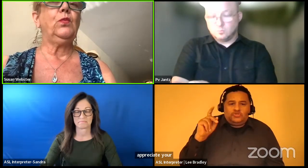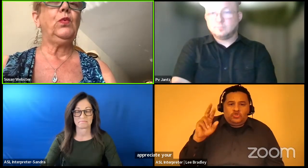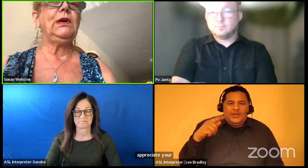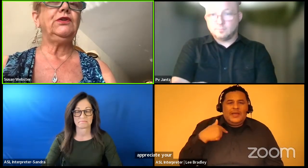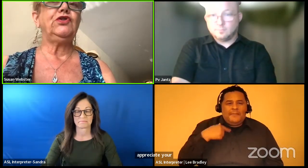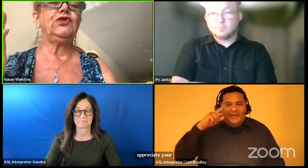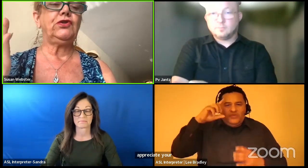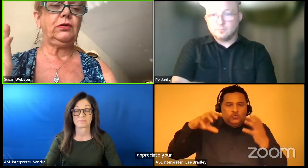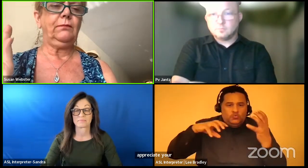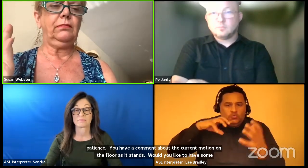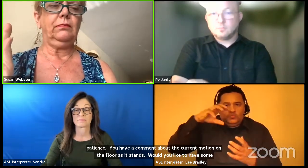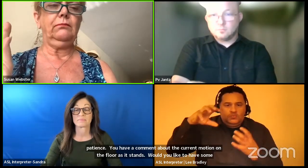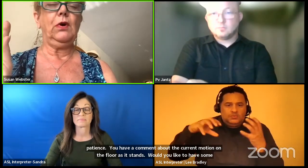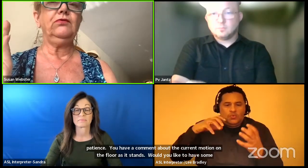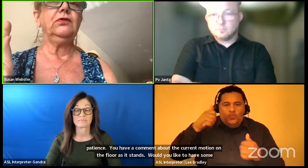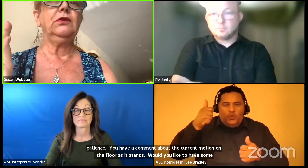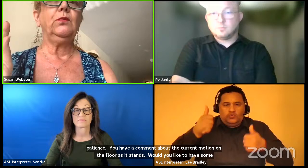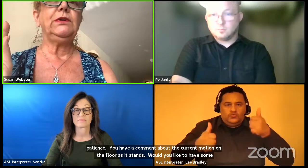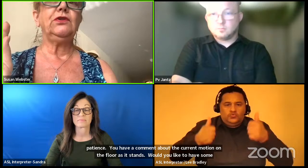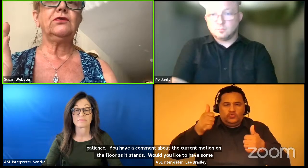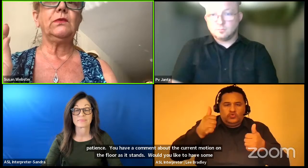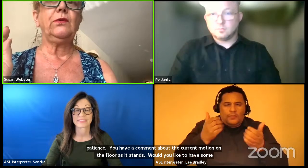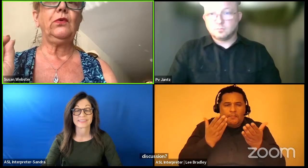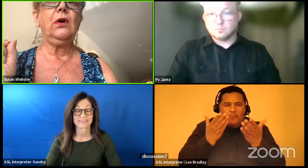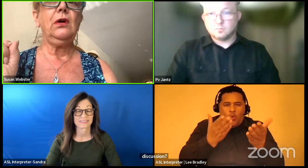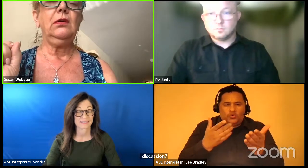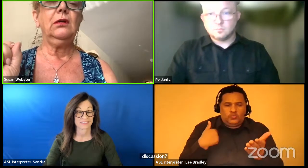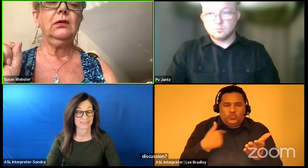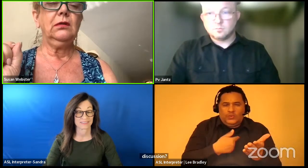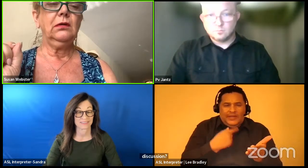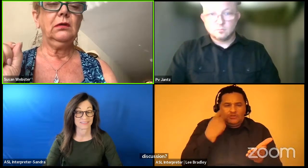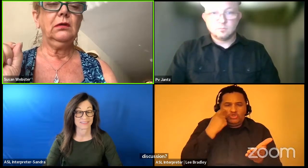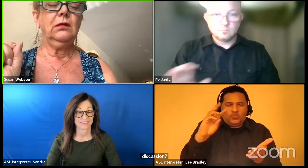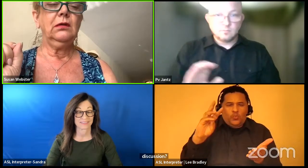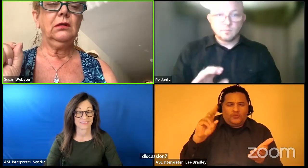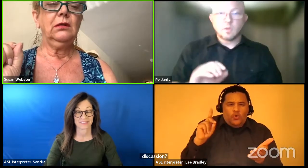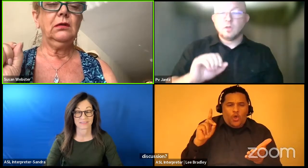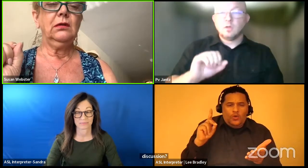confused. Which motion did we just withdraw?